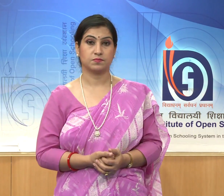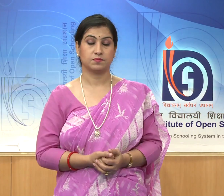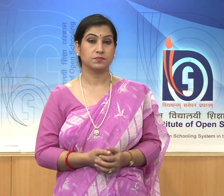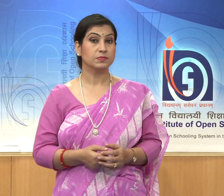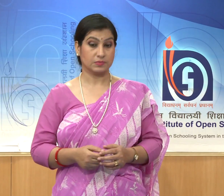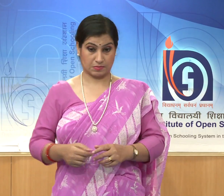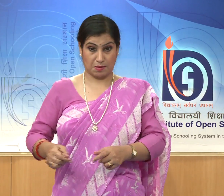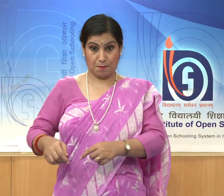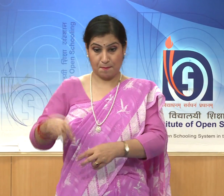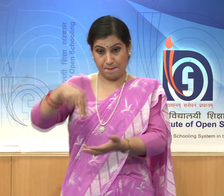an anklet